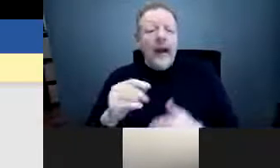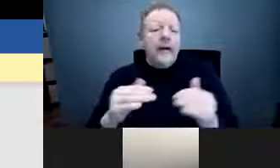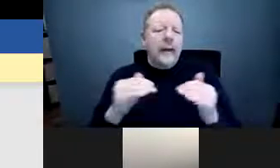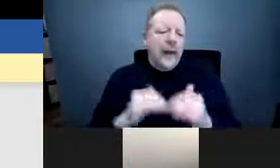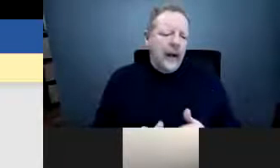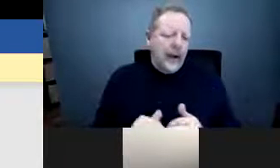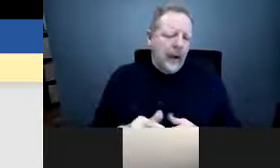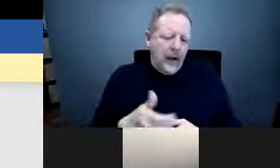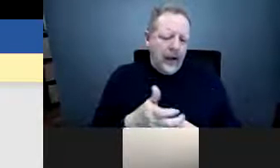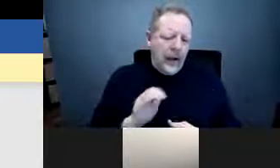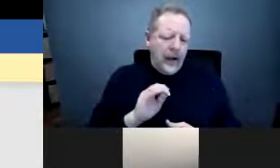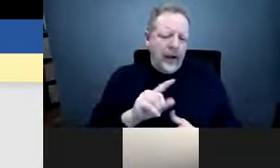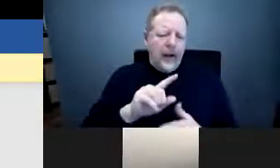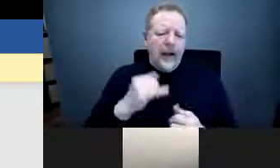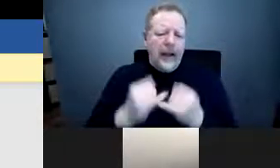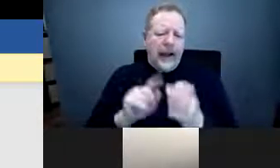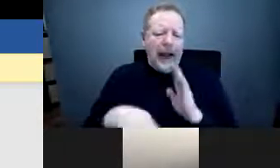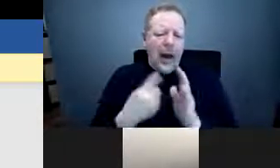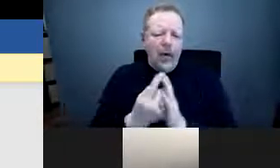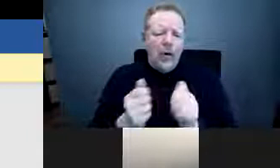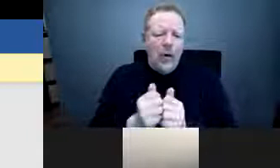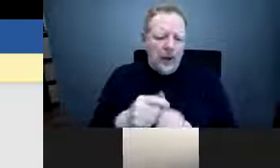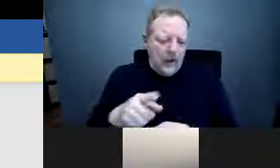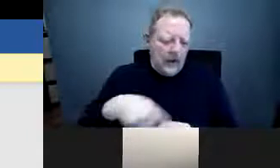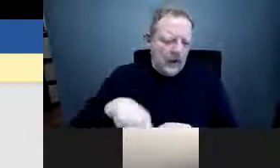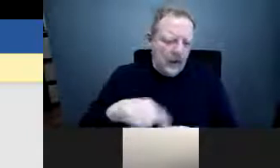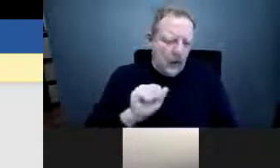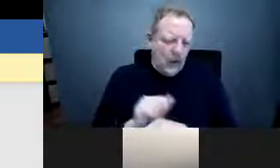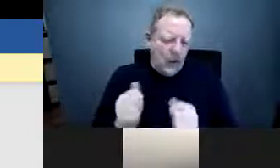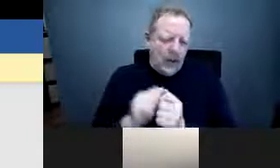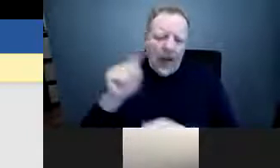our community was facing and working with the governor's office.